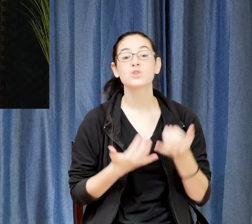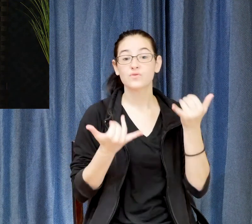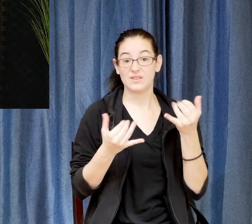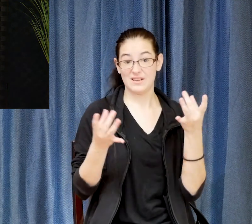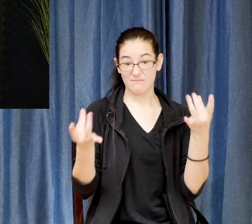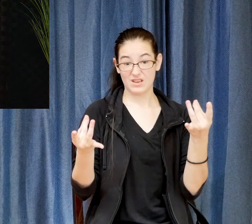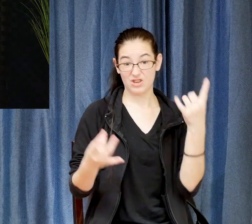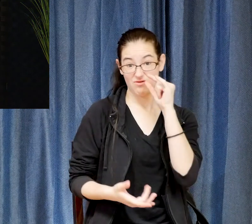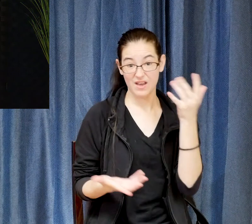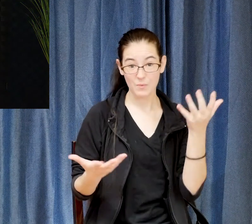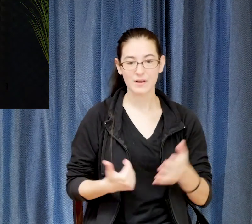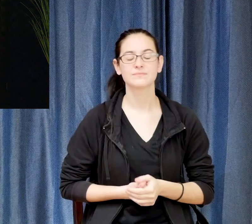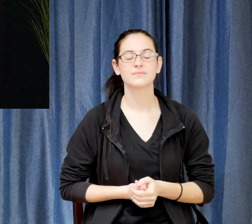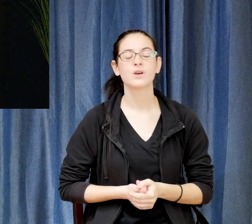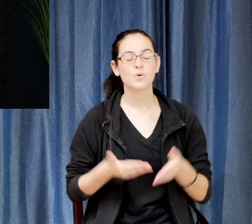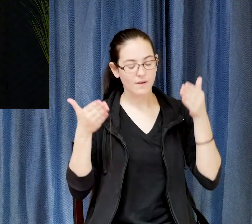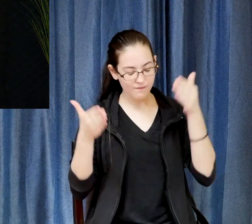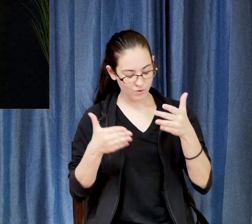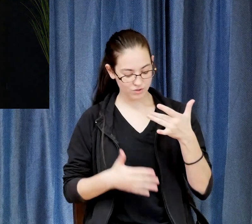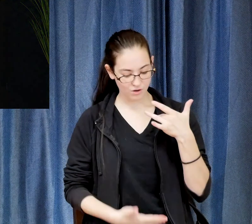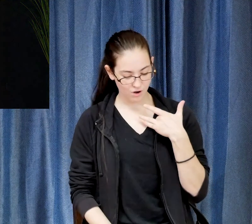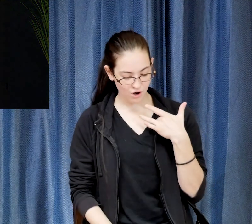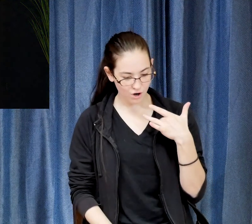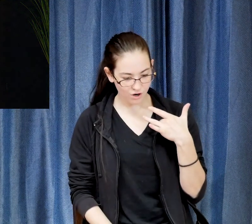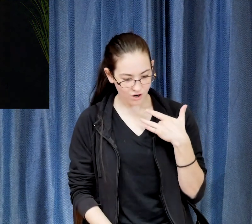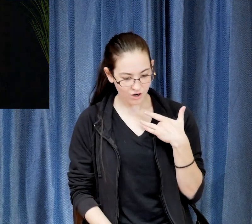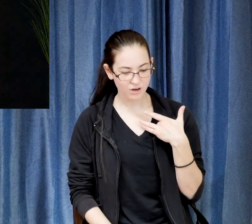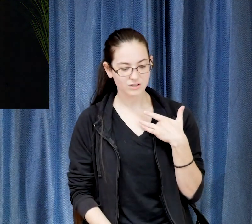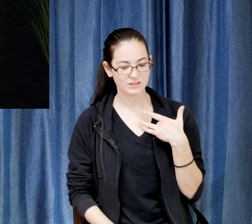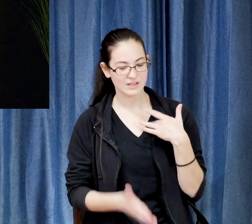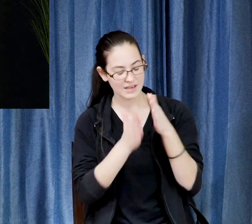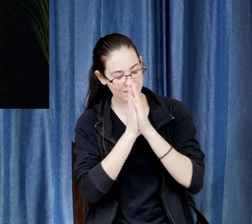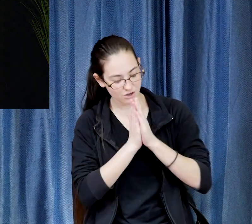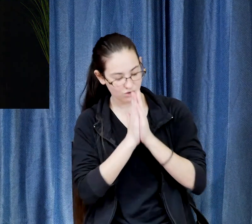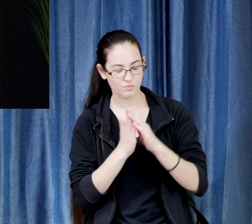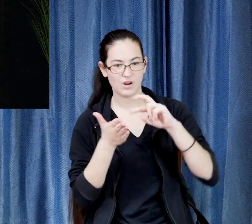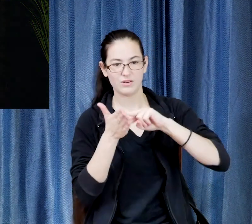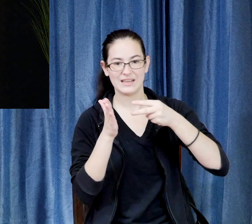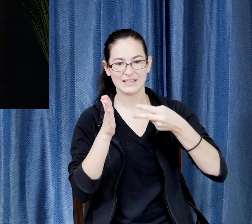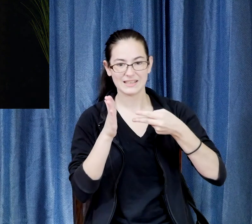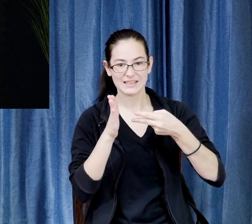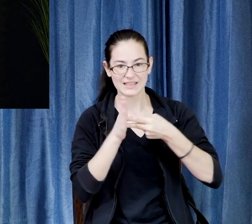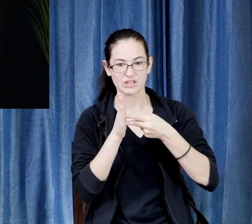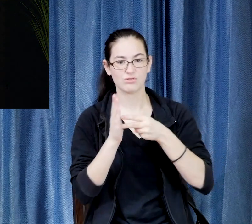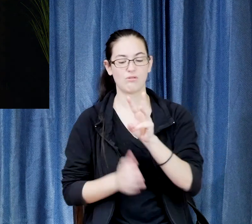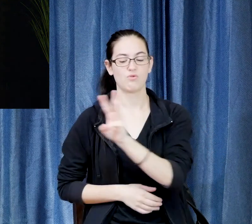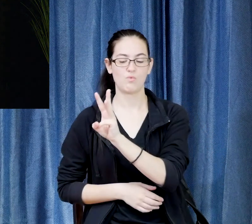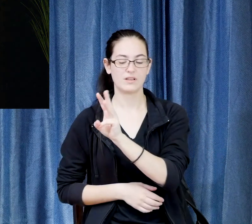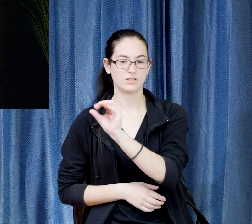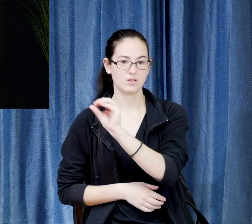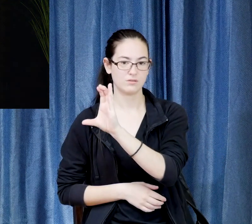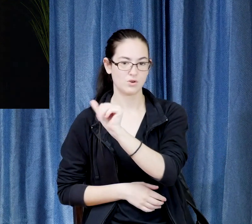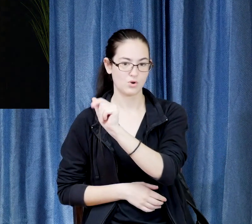meditation, we are going to focus our hearts and our collective prayer intention on the West Coast,